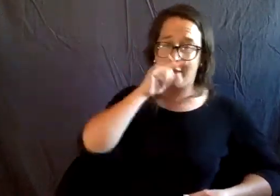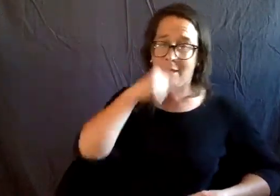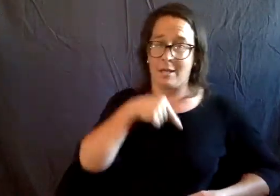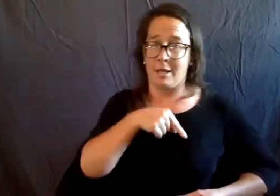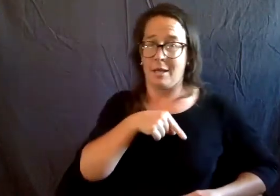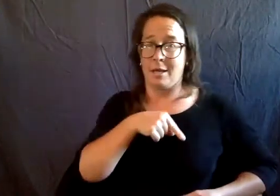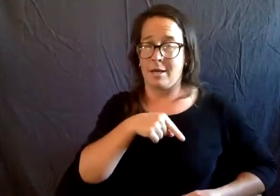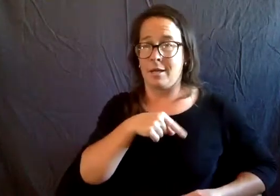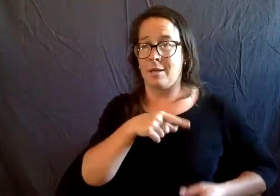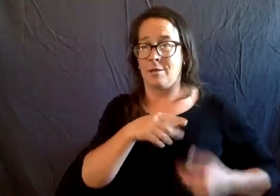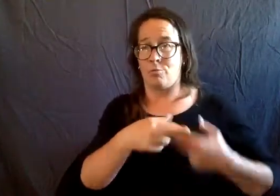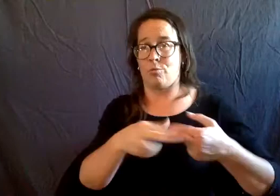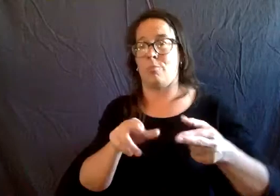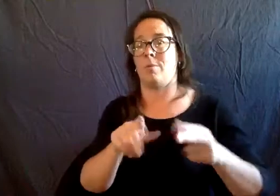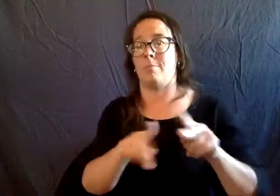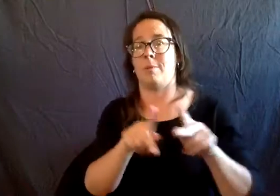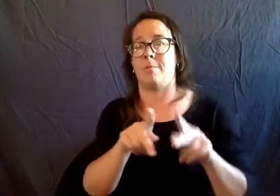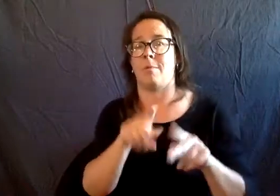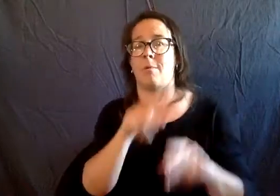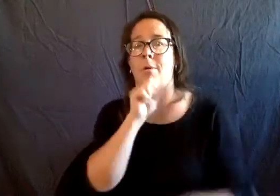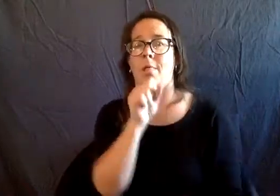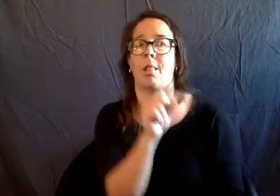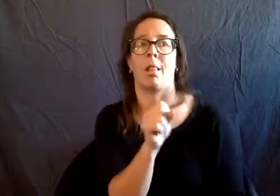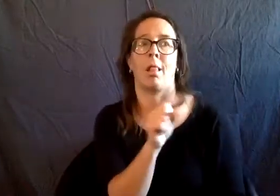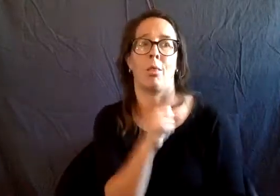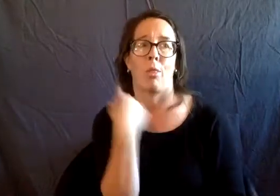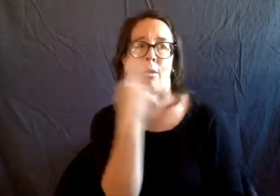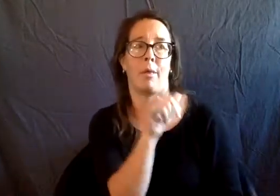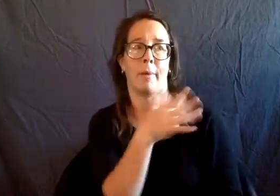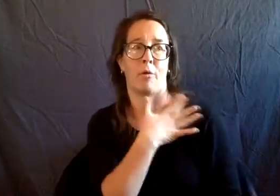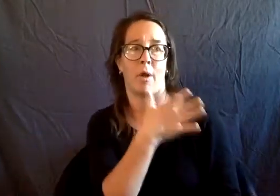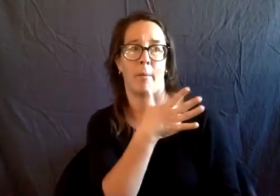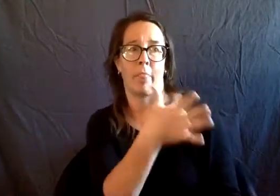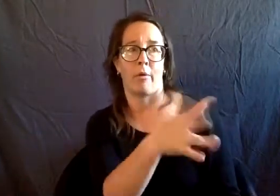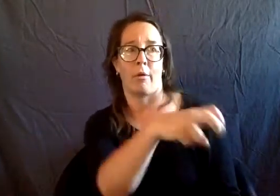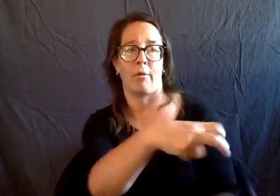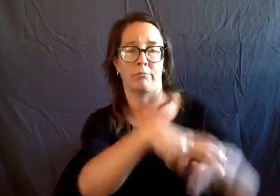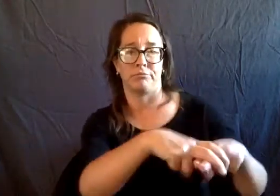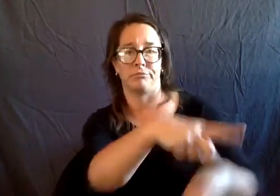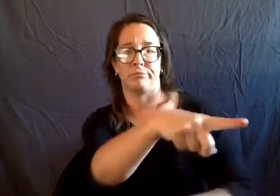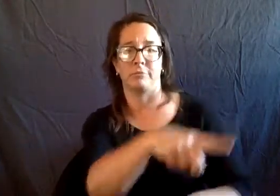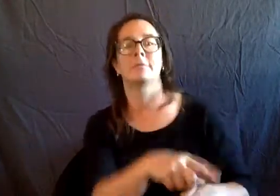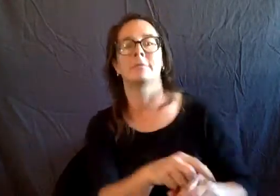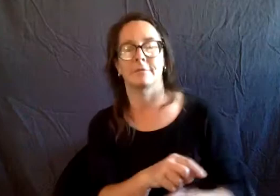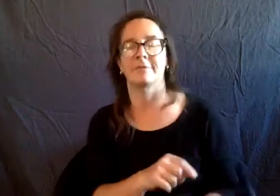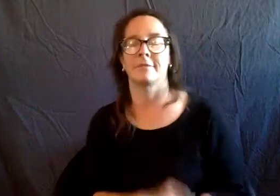full of people that look like my grandma. And the young people's group kind of gave me at least a